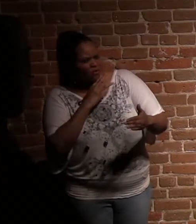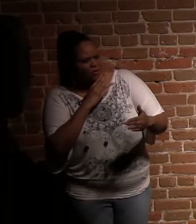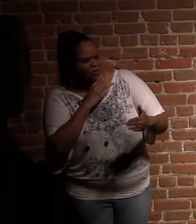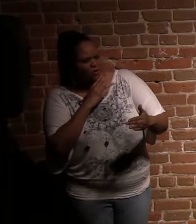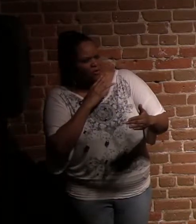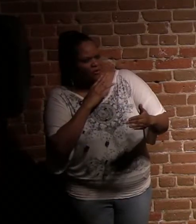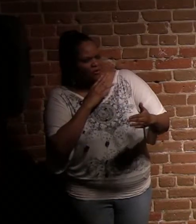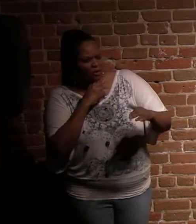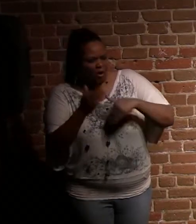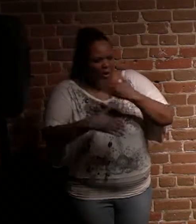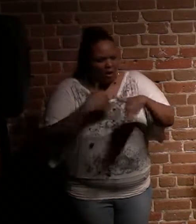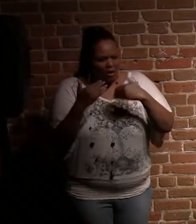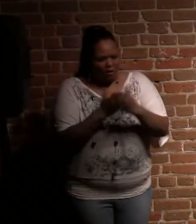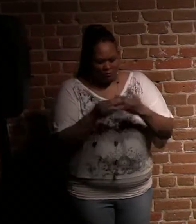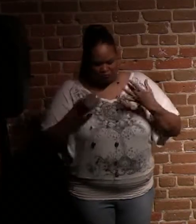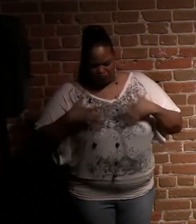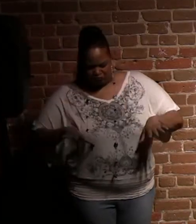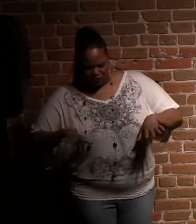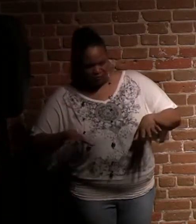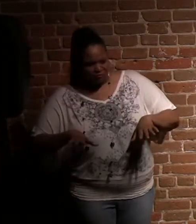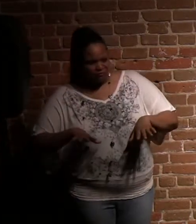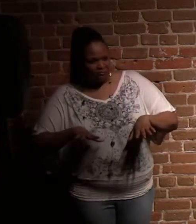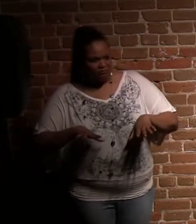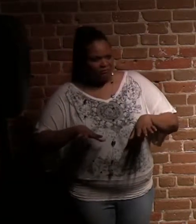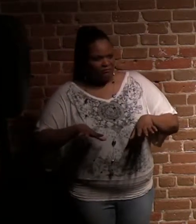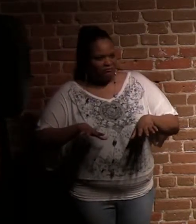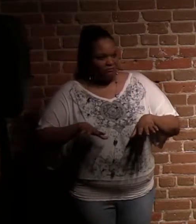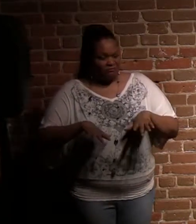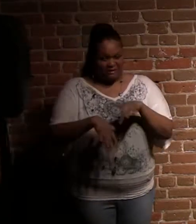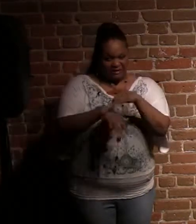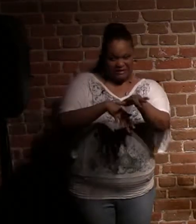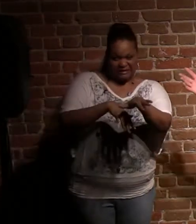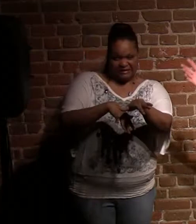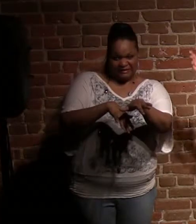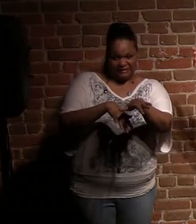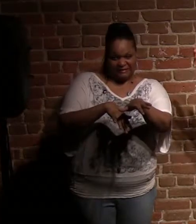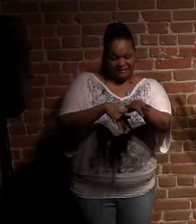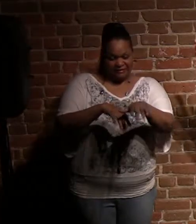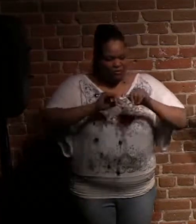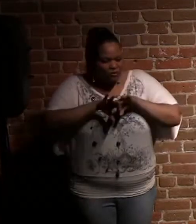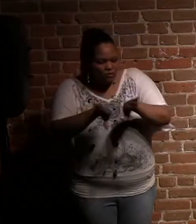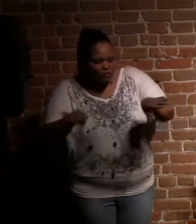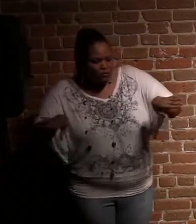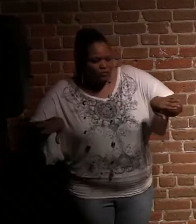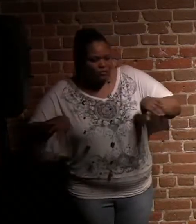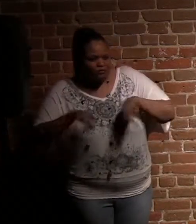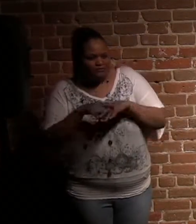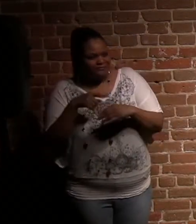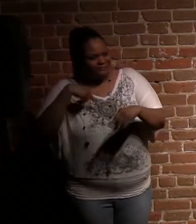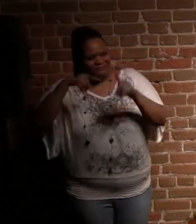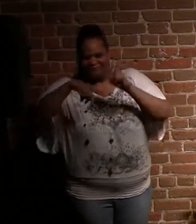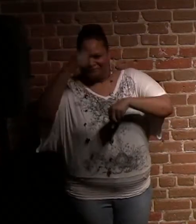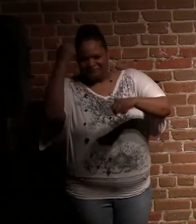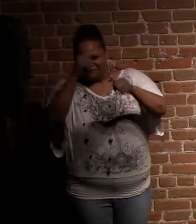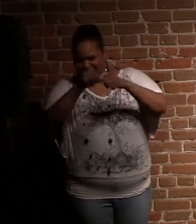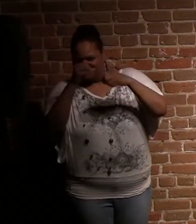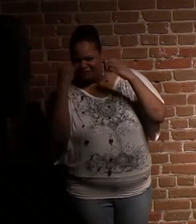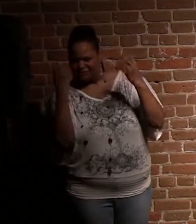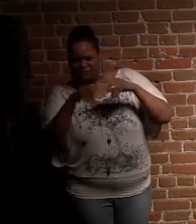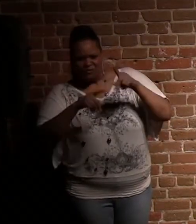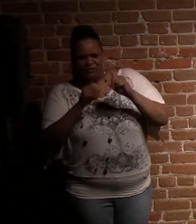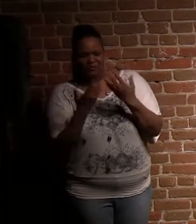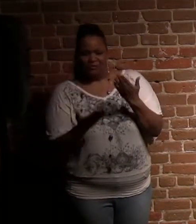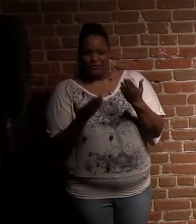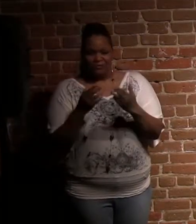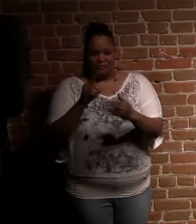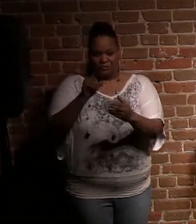all take off their clothes and they go skinny dipping together. This whole, I don't remember how many people, but like 20 or